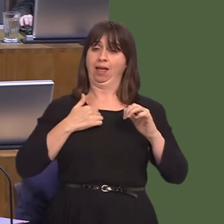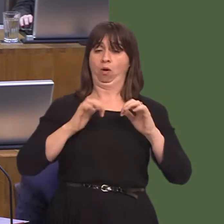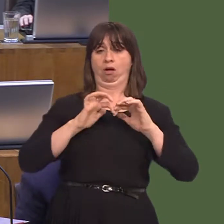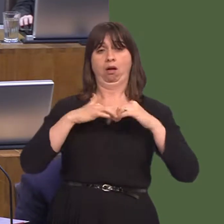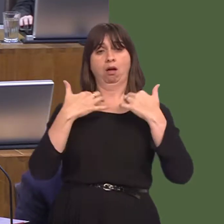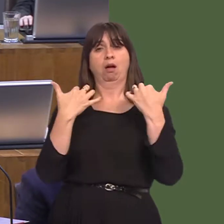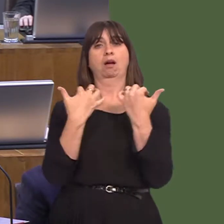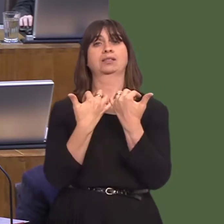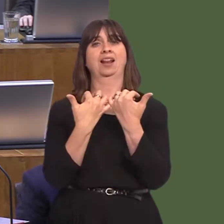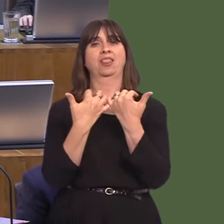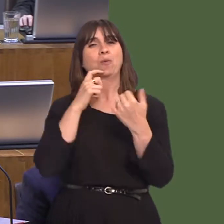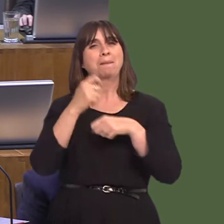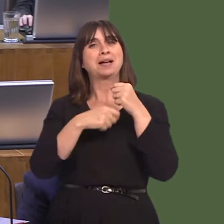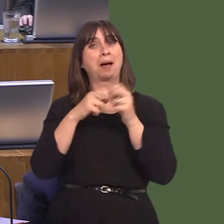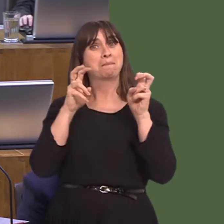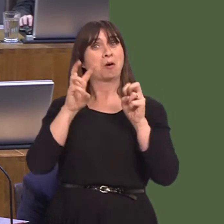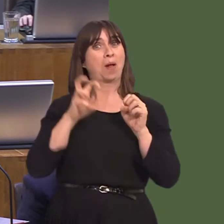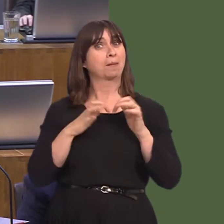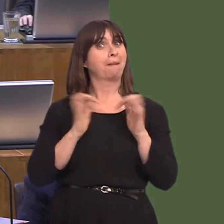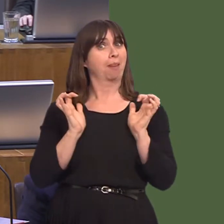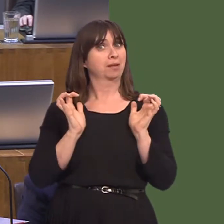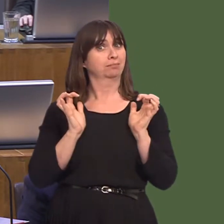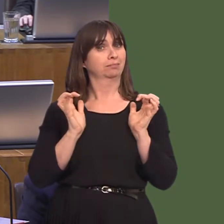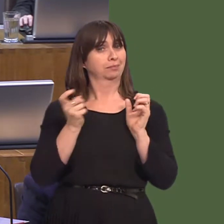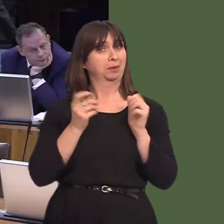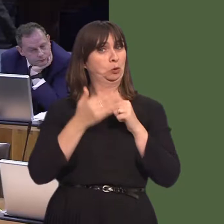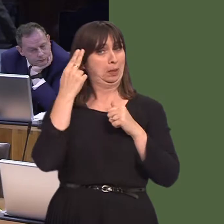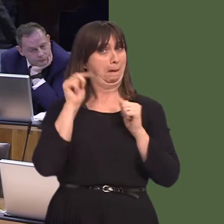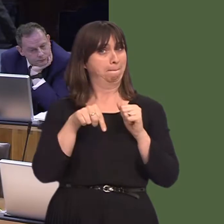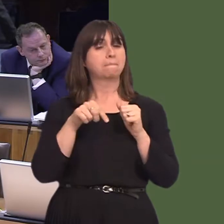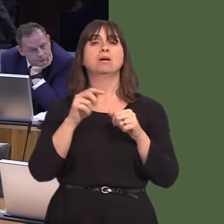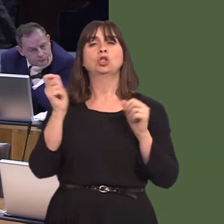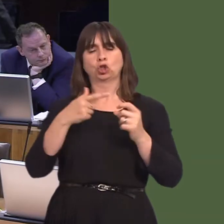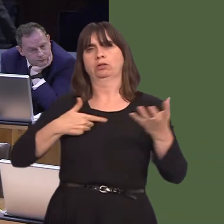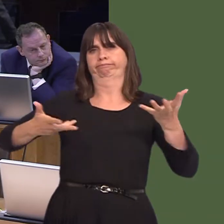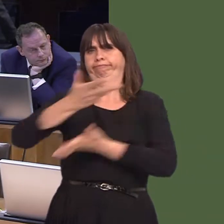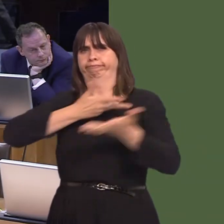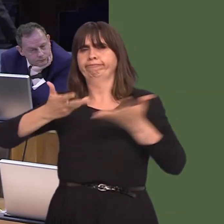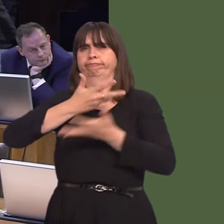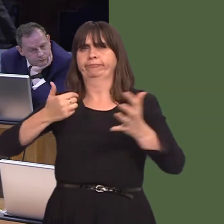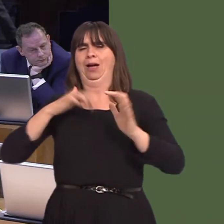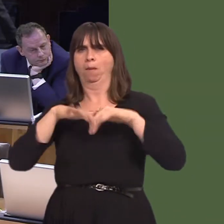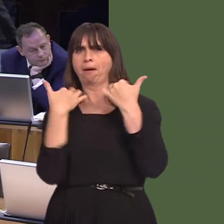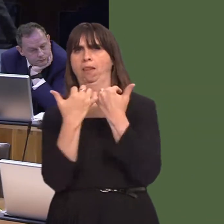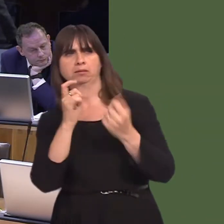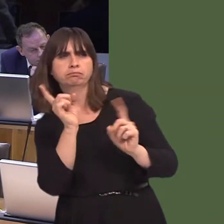be, I trust, to take the decision as to what sort of structure should exist in terms of the oversight of the police.